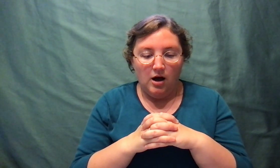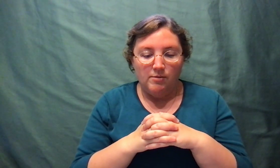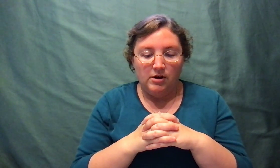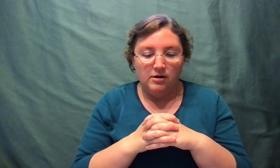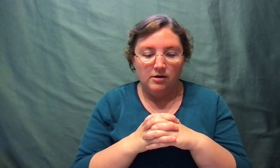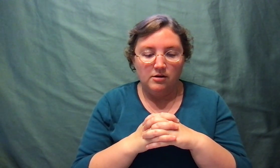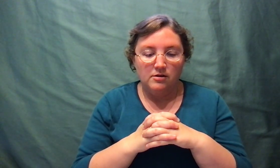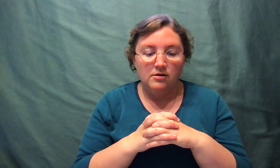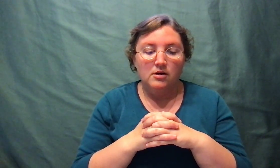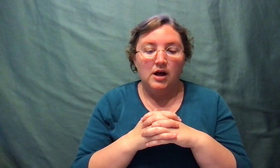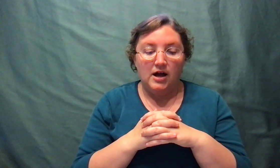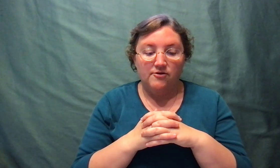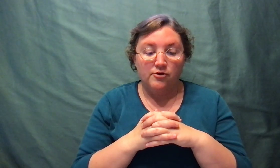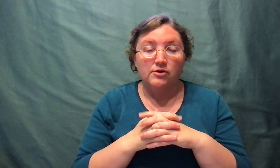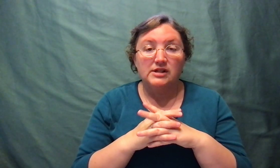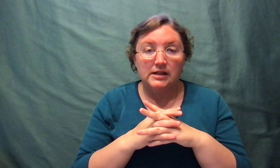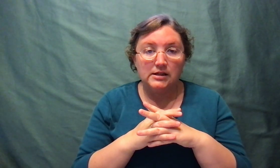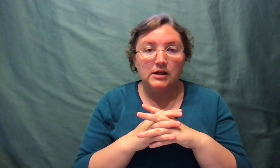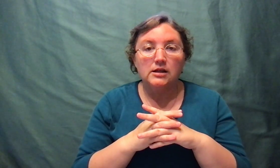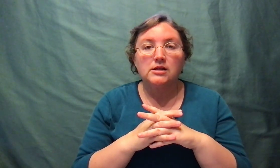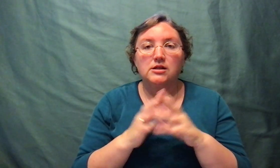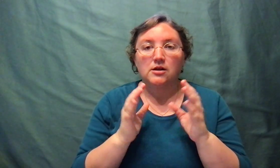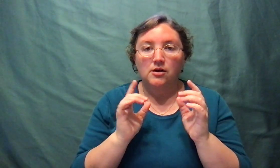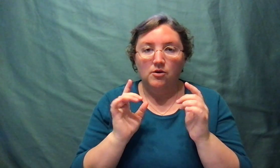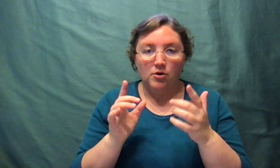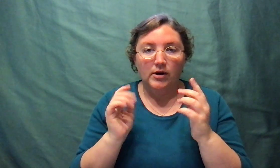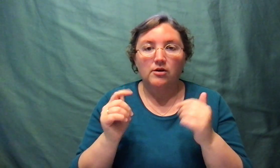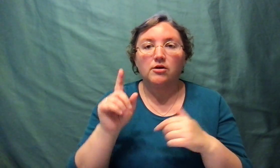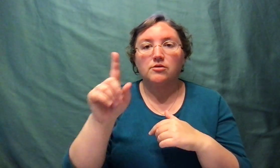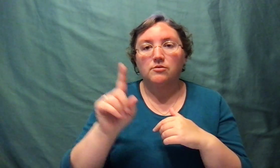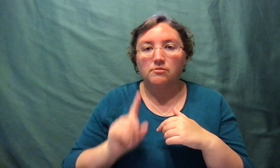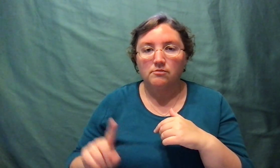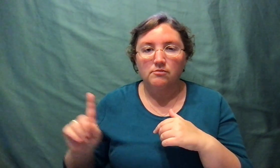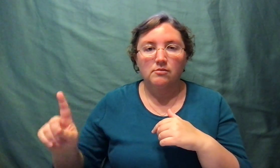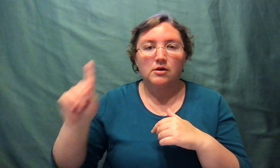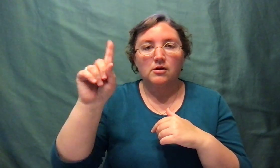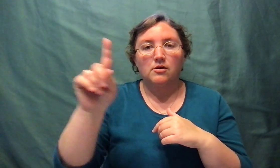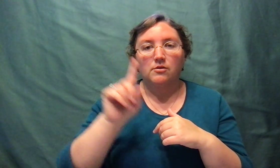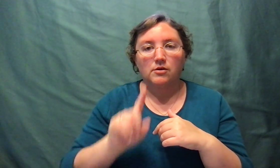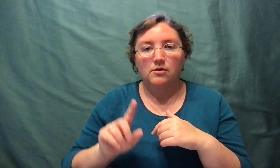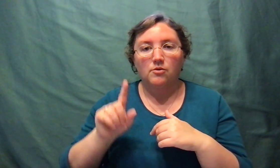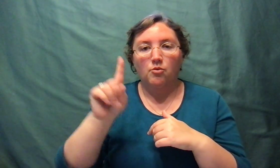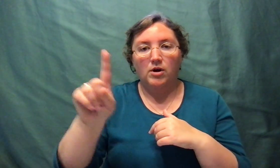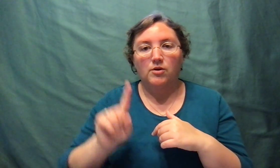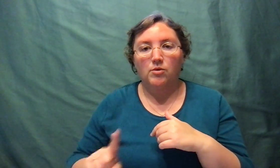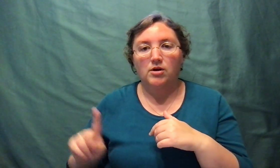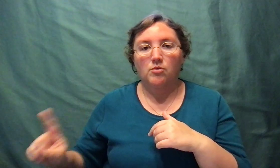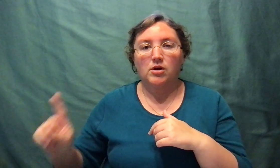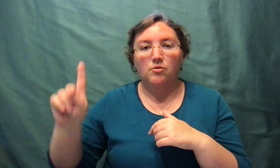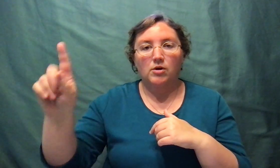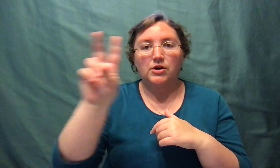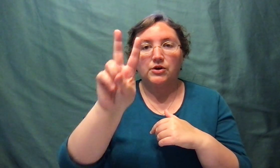And for sixteenths or quicker notes, 1, 1, 1, 1, 2, 2,